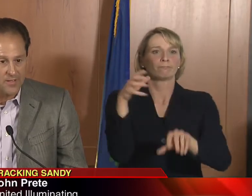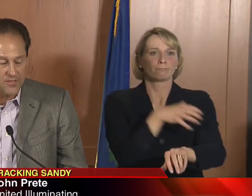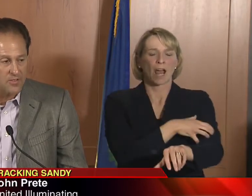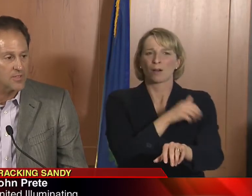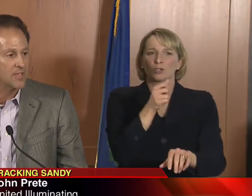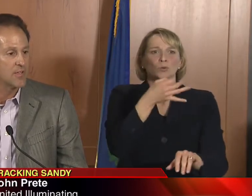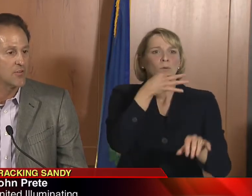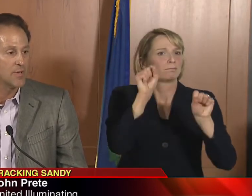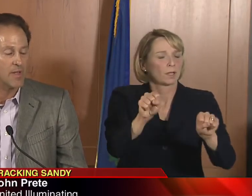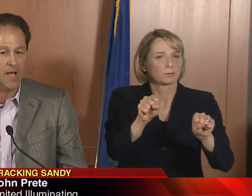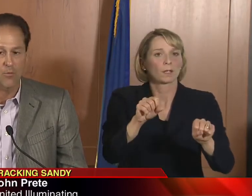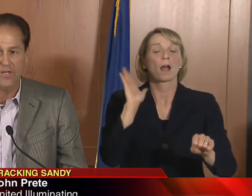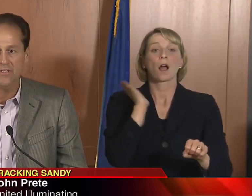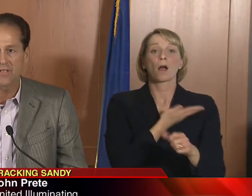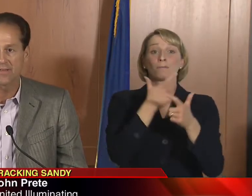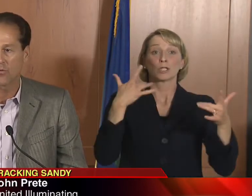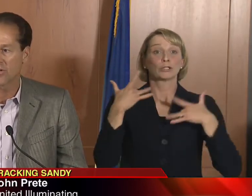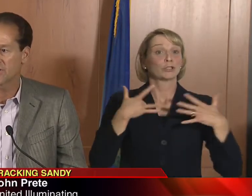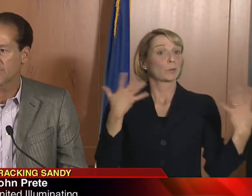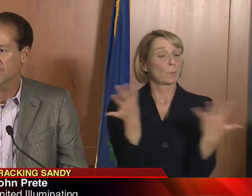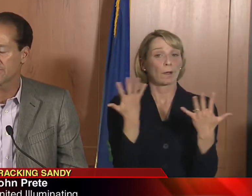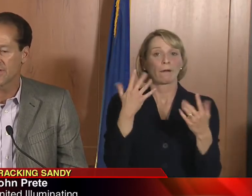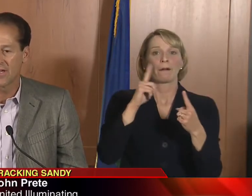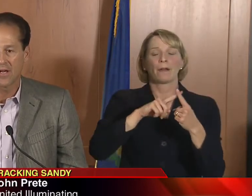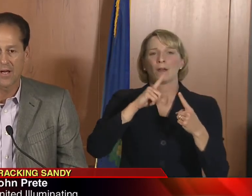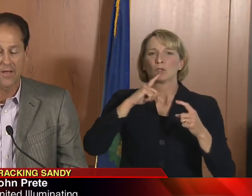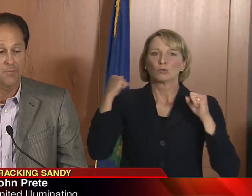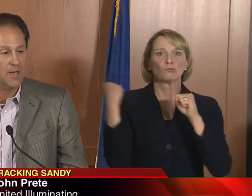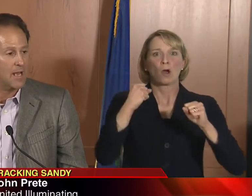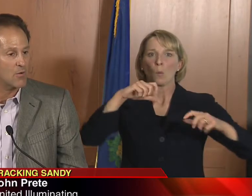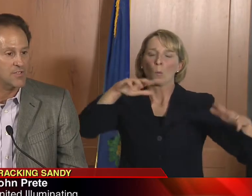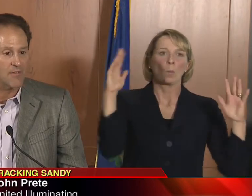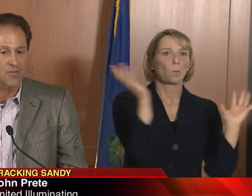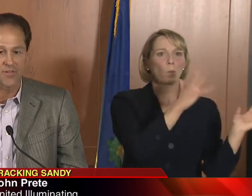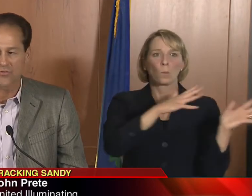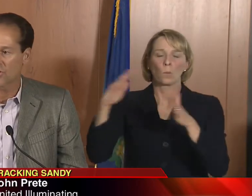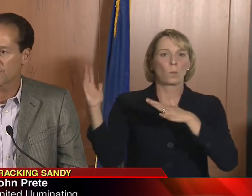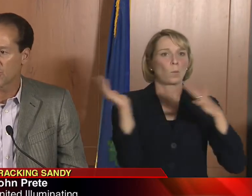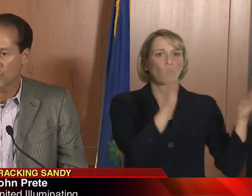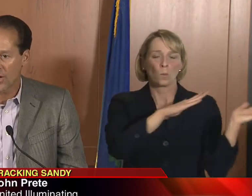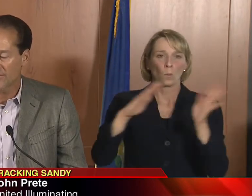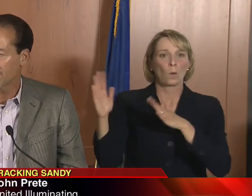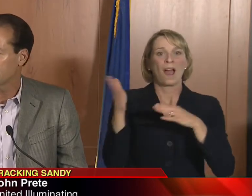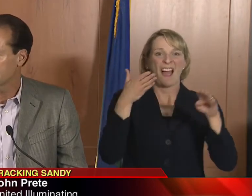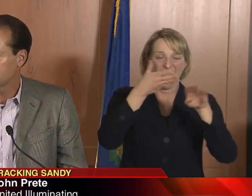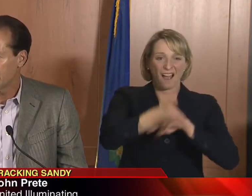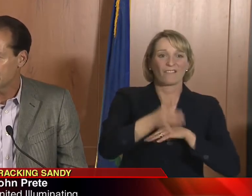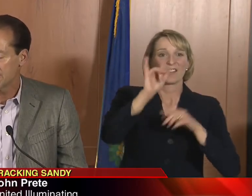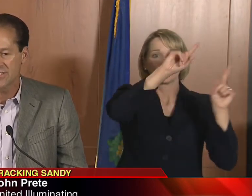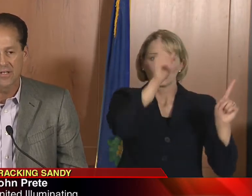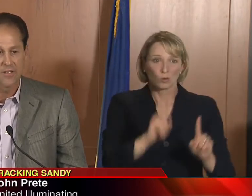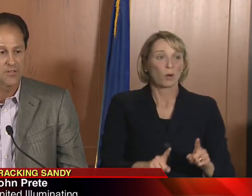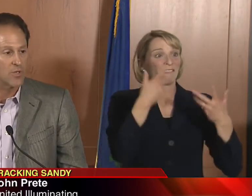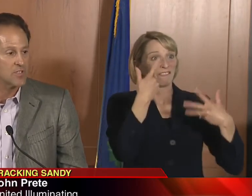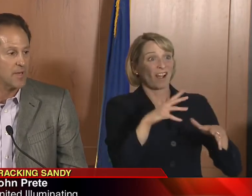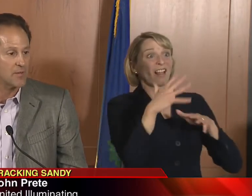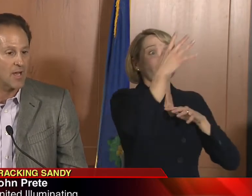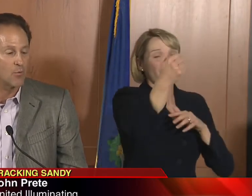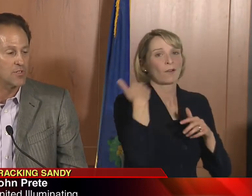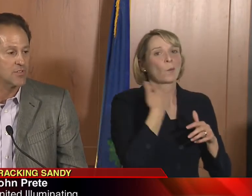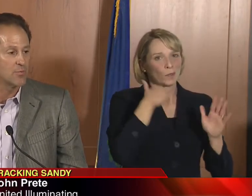Our main concerns continue to be the high winds that we'll experience in many hours after the storm finishes. So